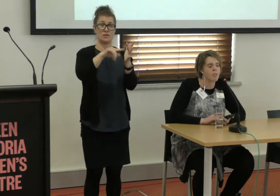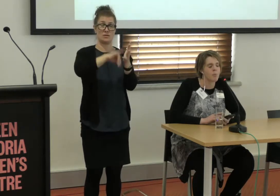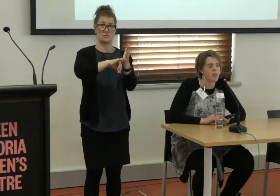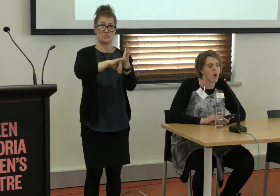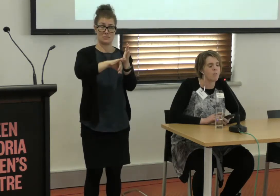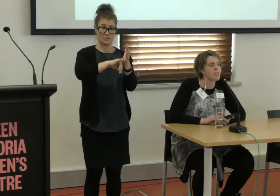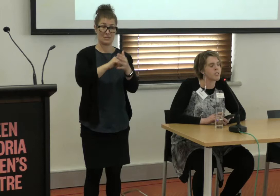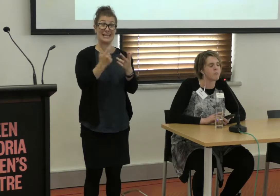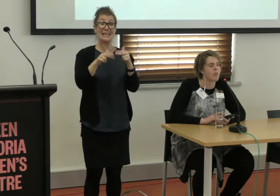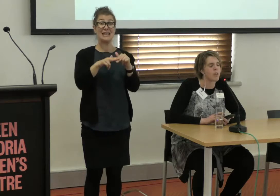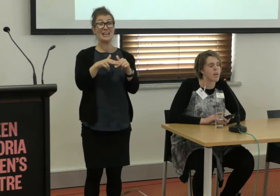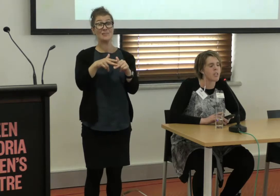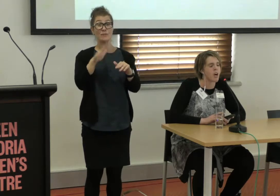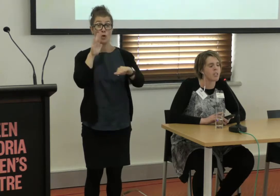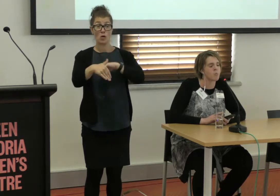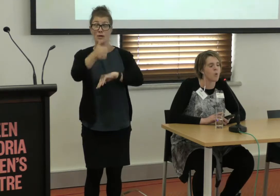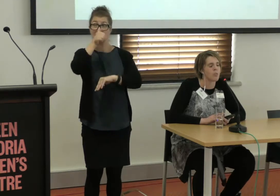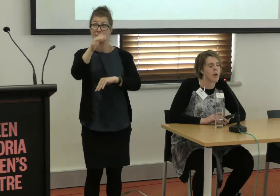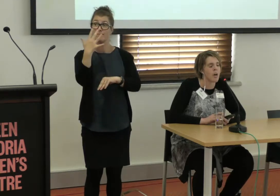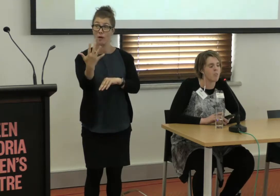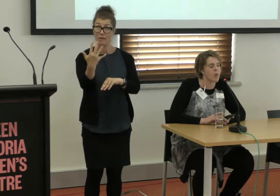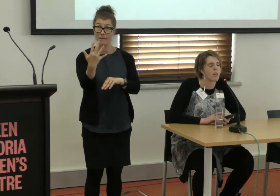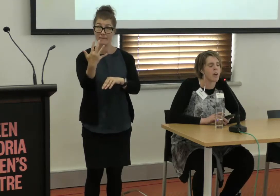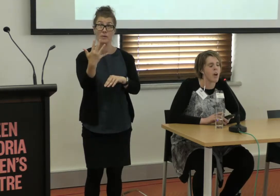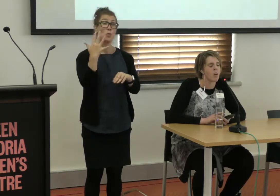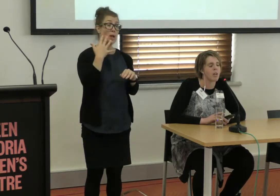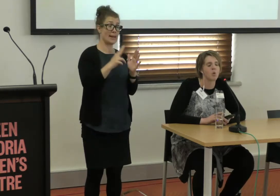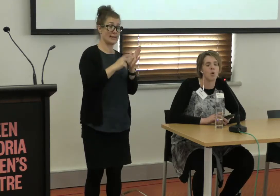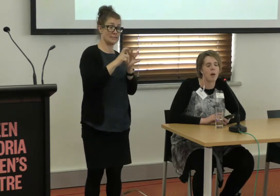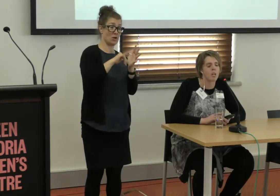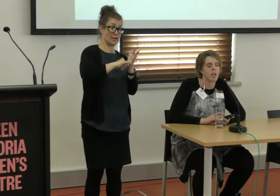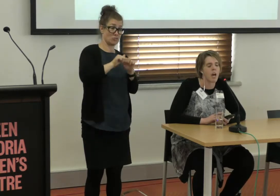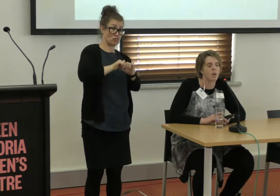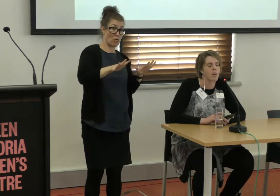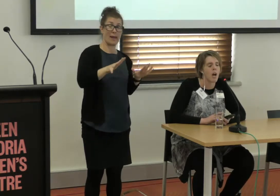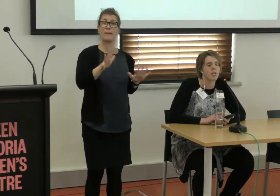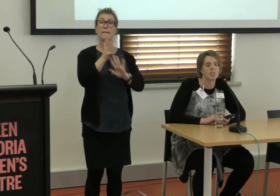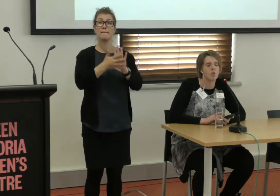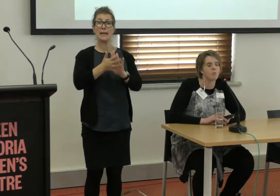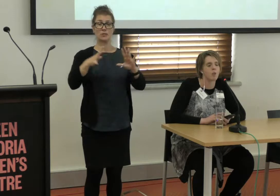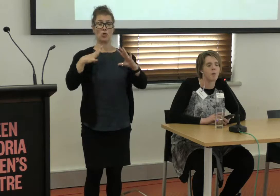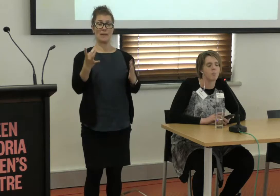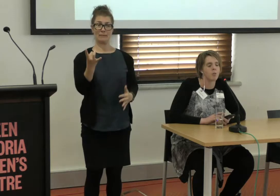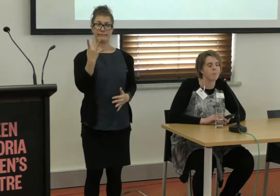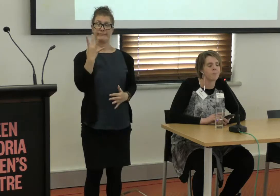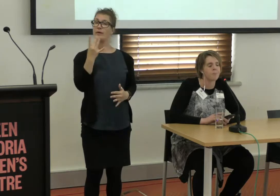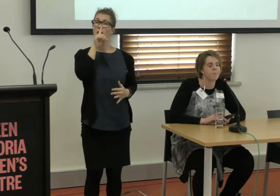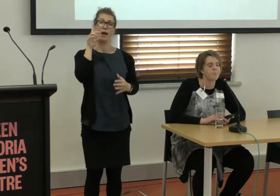happened to be over 65 when the NDIS rolled out in their area is automatically out, and that's an awful lot of